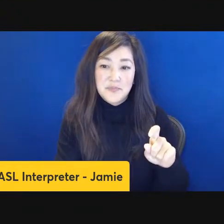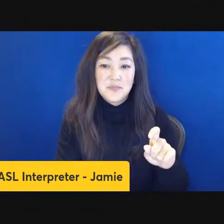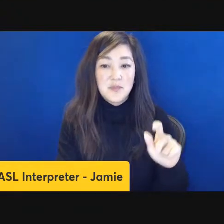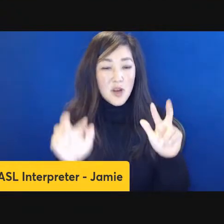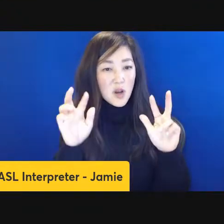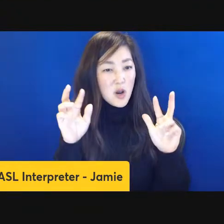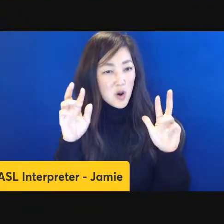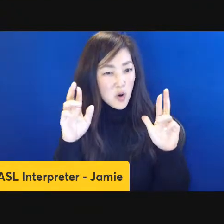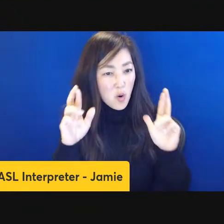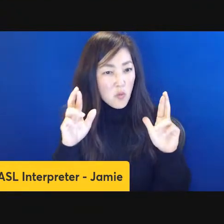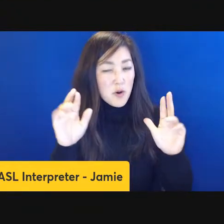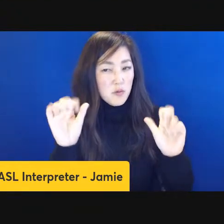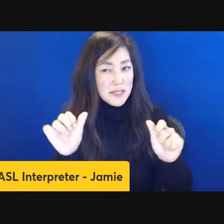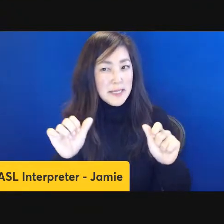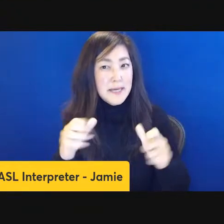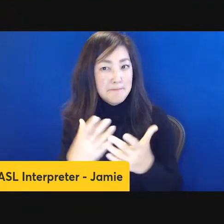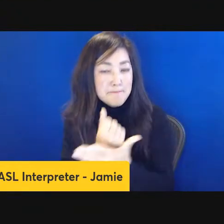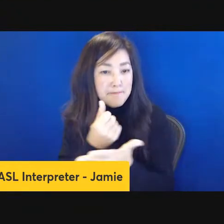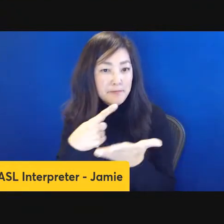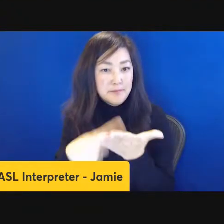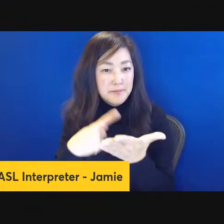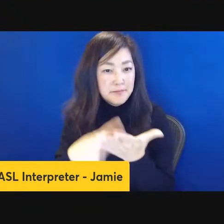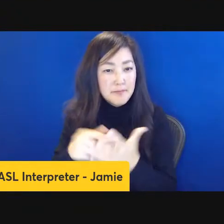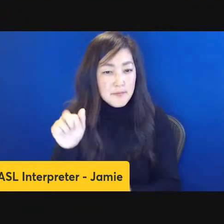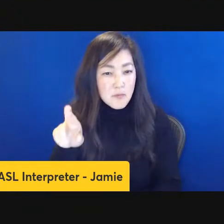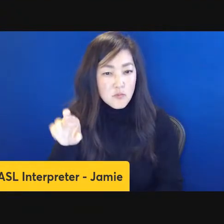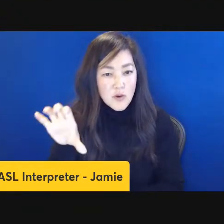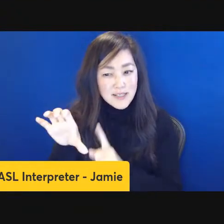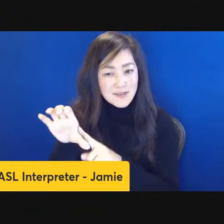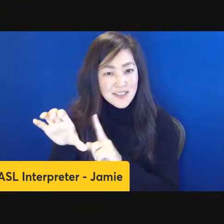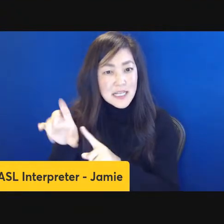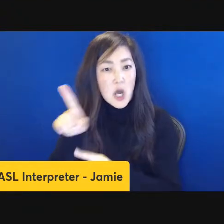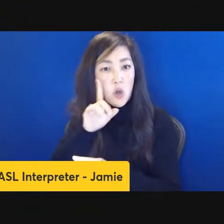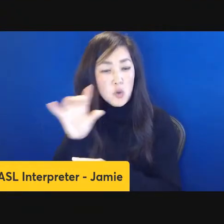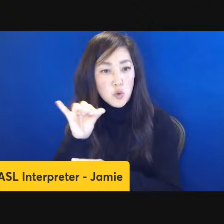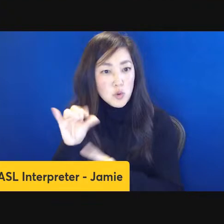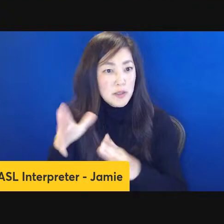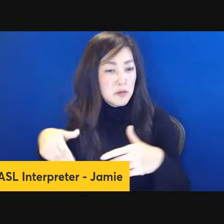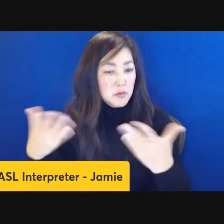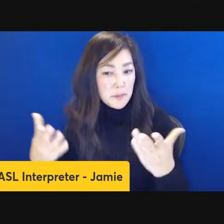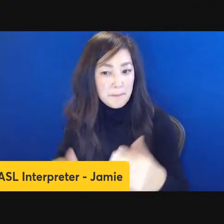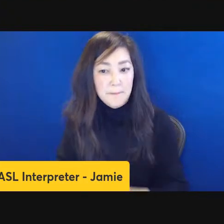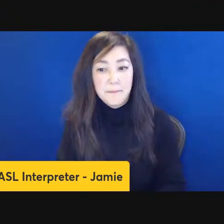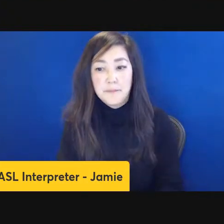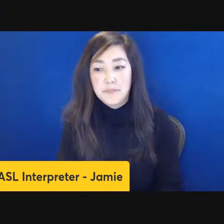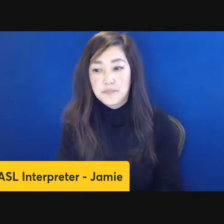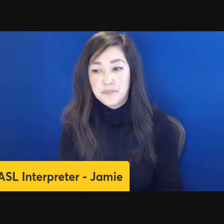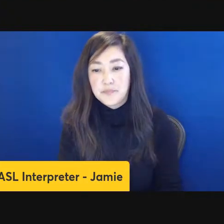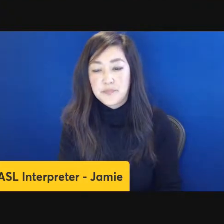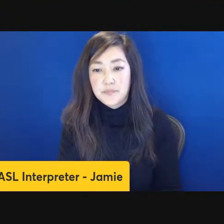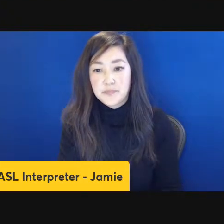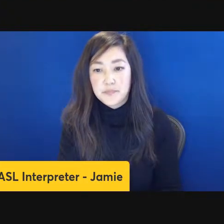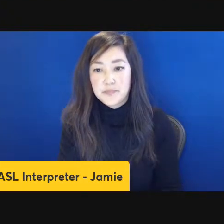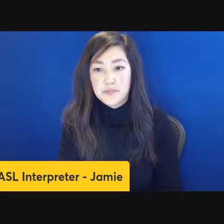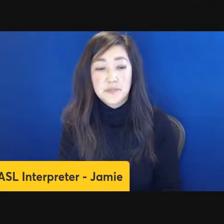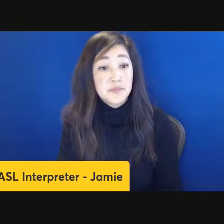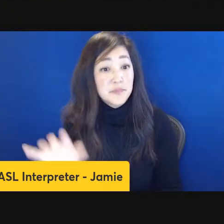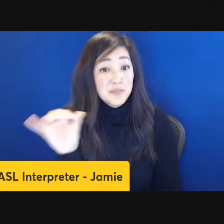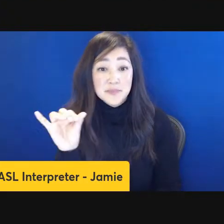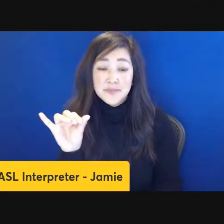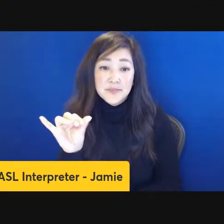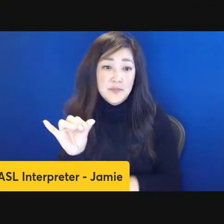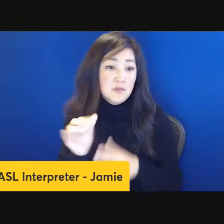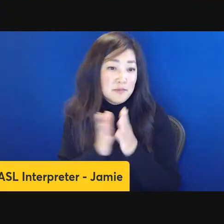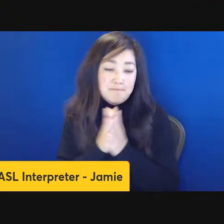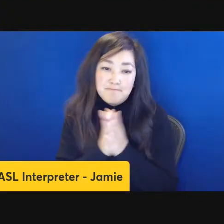a much needed discussion about what race correction looks like. As you know, we're eager to